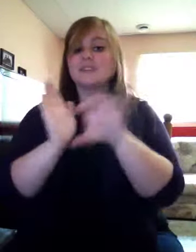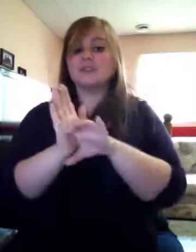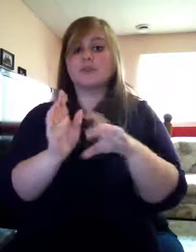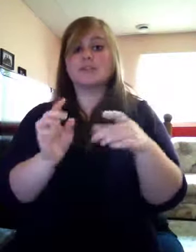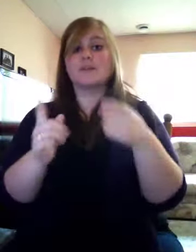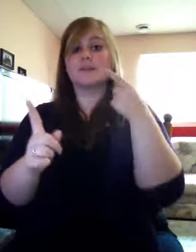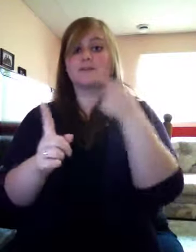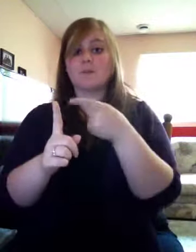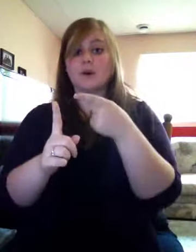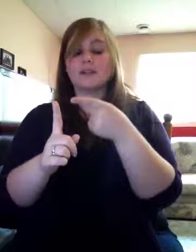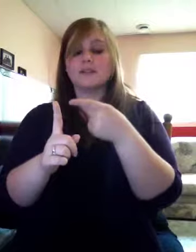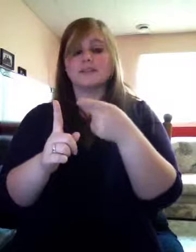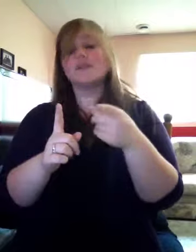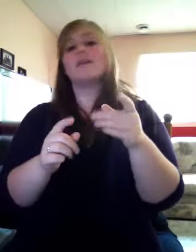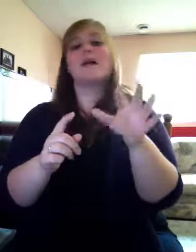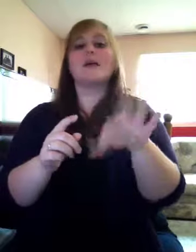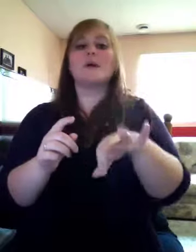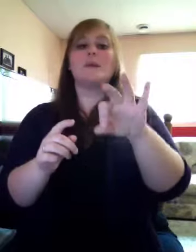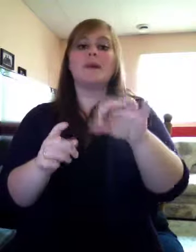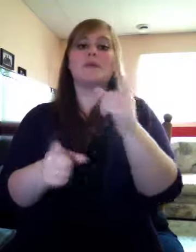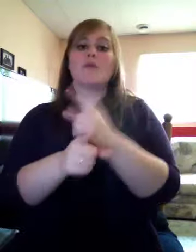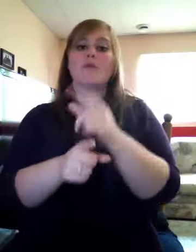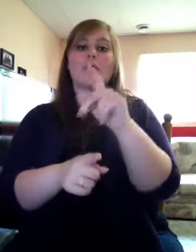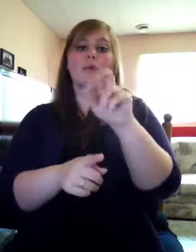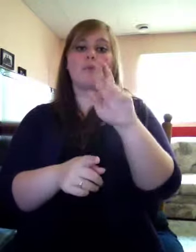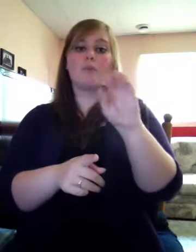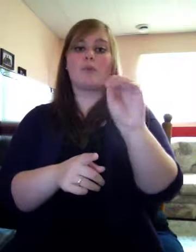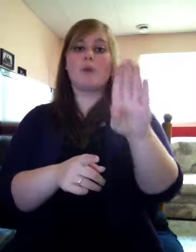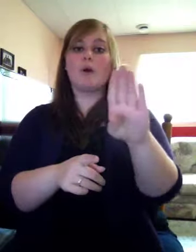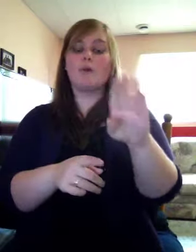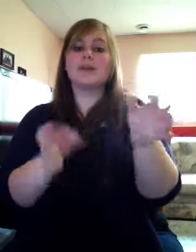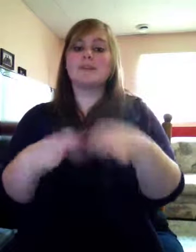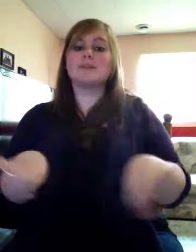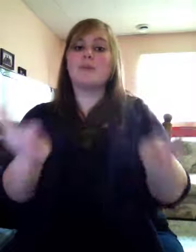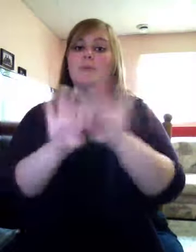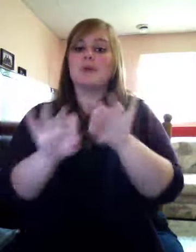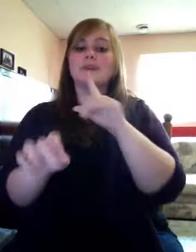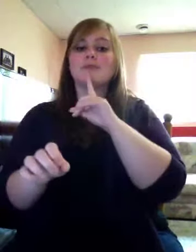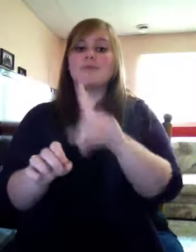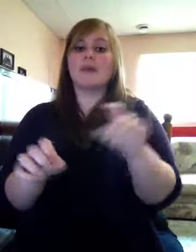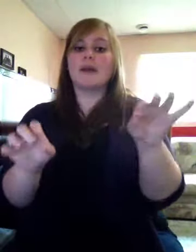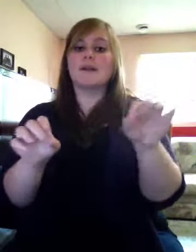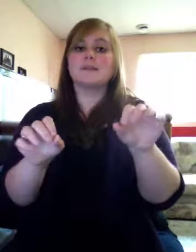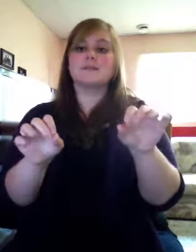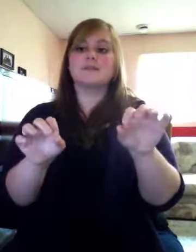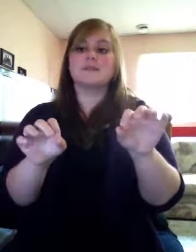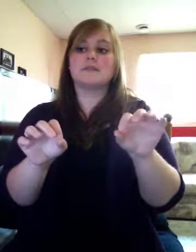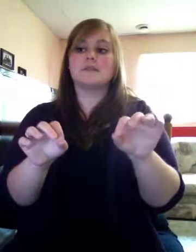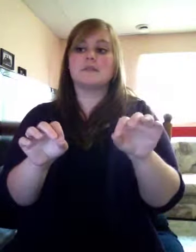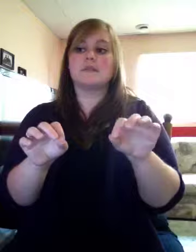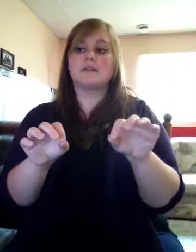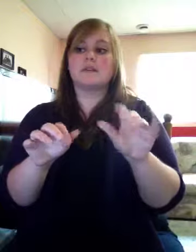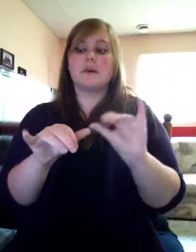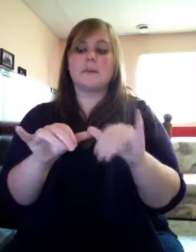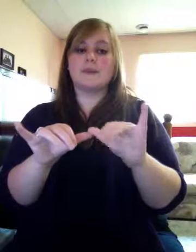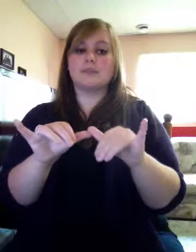the correct probe orientation is very important in terms of getting a correct measurement of the aorta due to the cylinder effect. Let's look at the